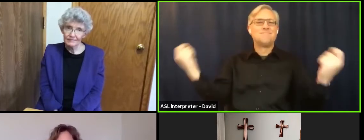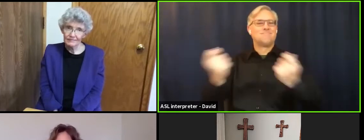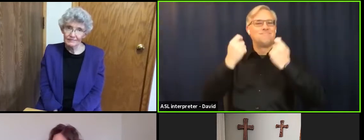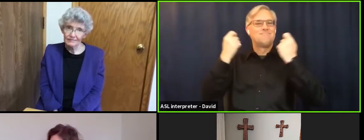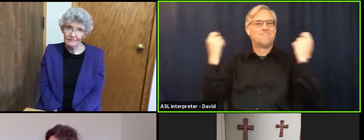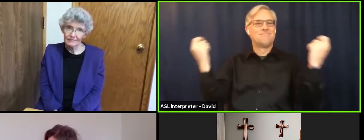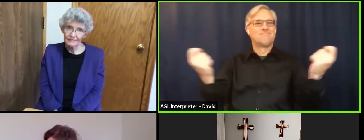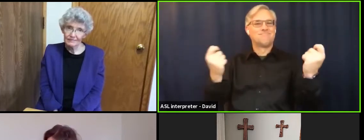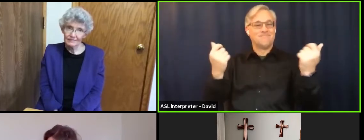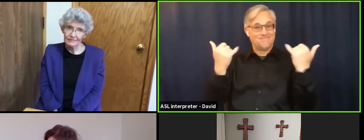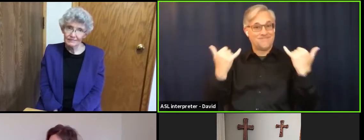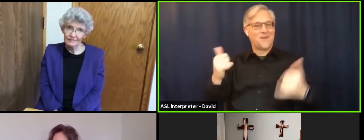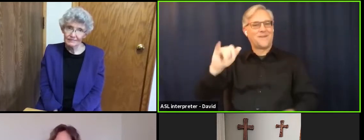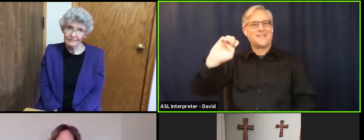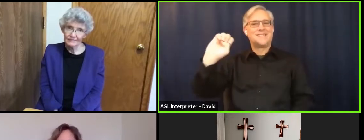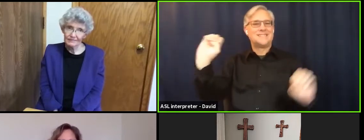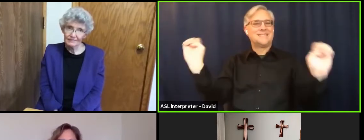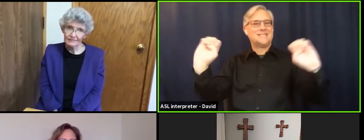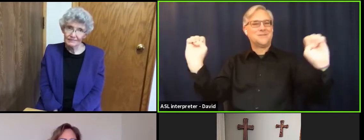season.